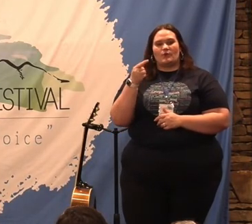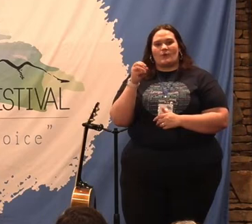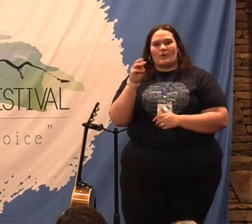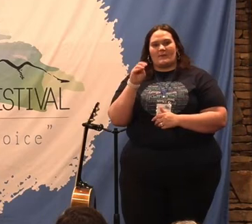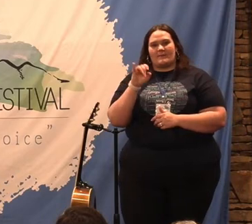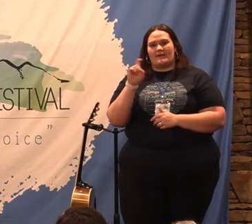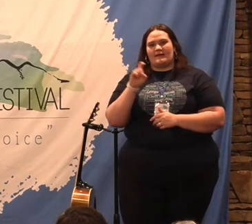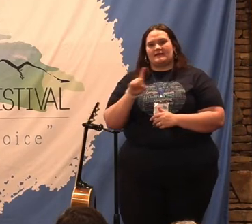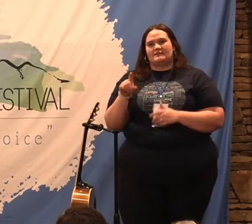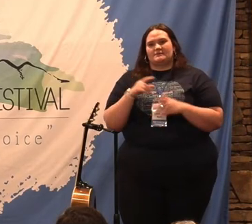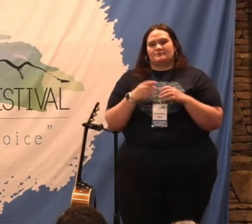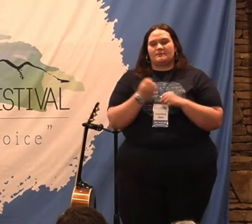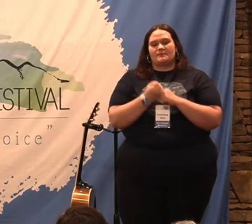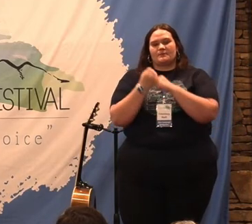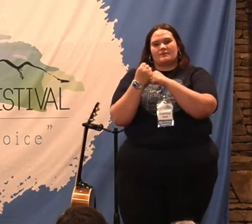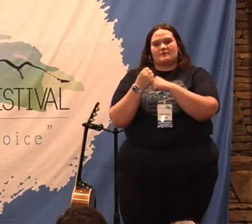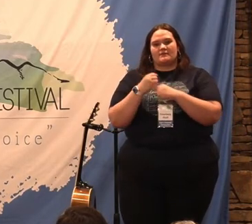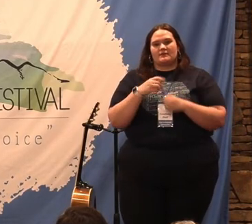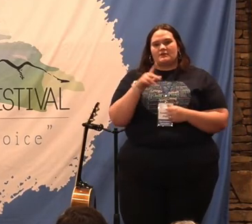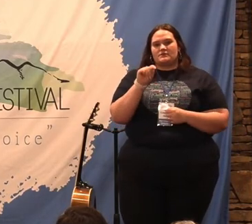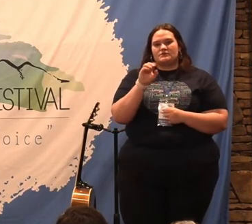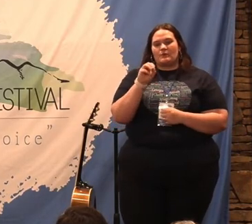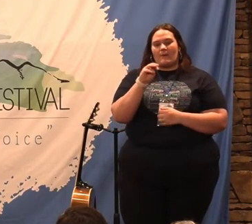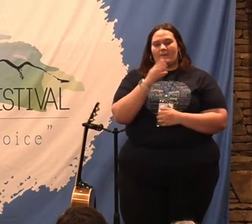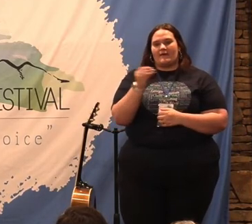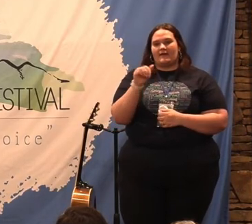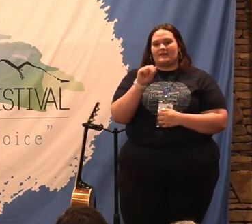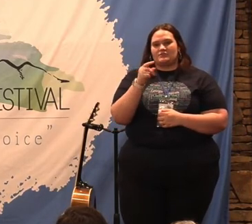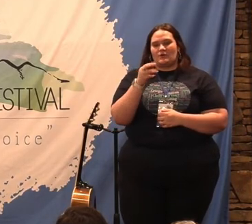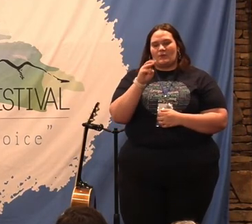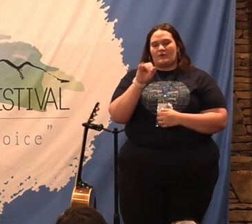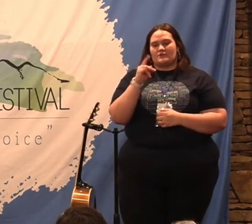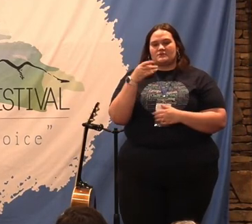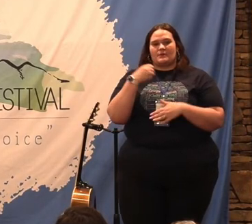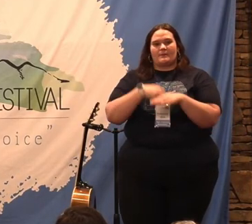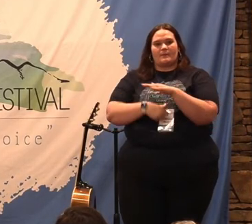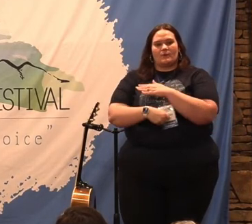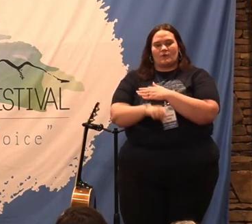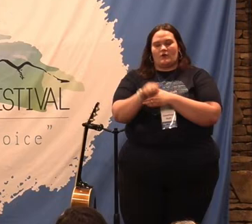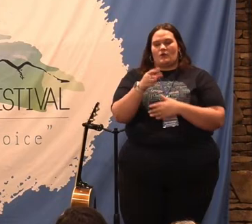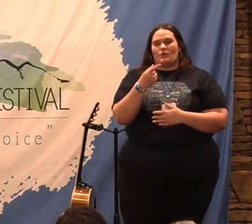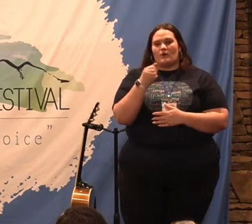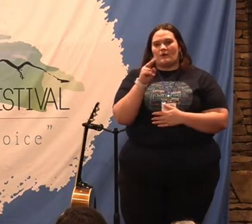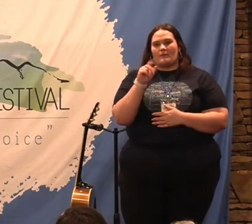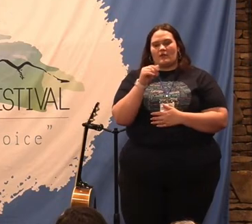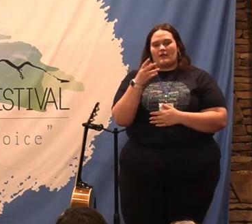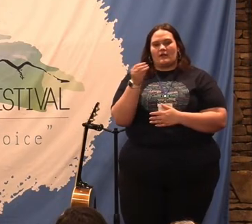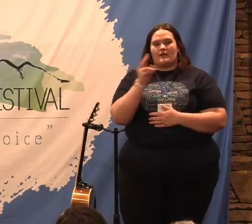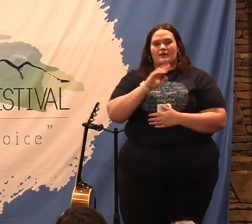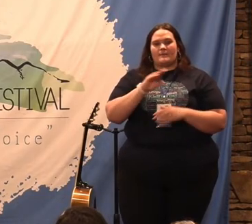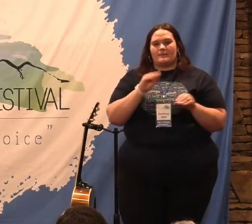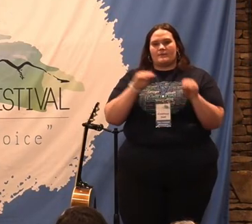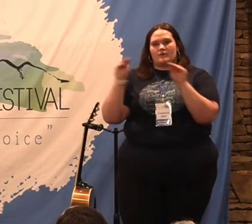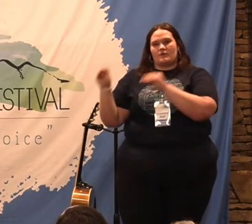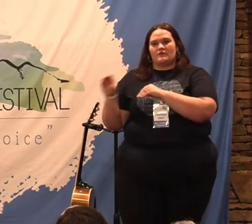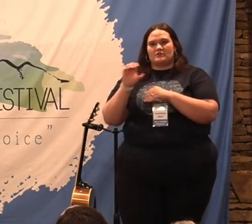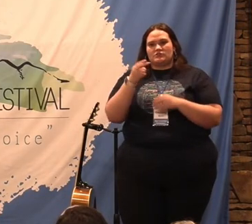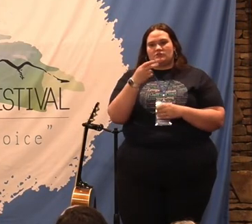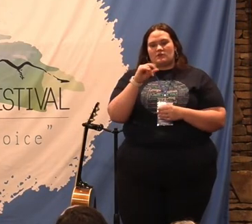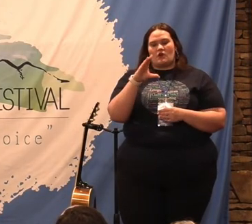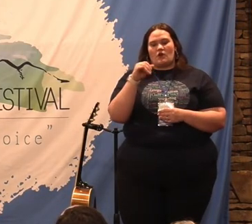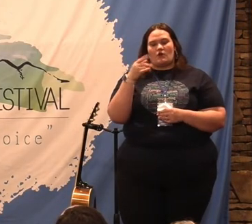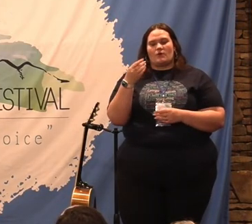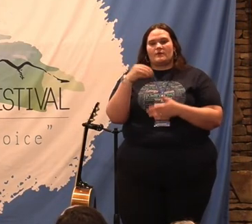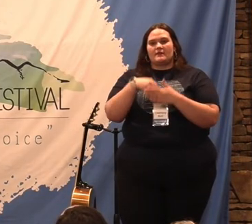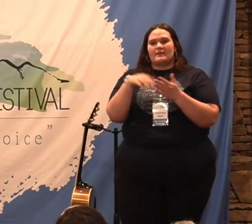Angela Wilkerson, was born in Guatemala and made his way to Chicago in the mid-80s. He's a 79 times